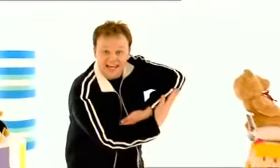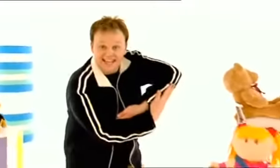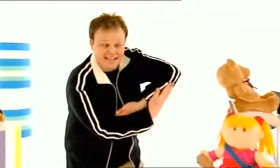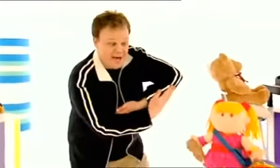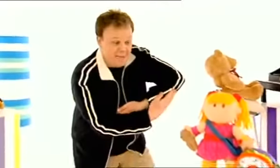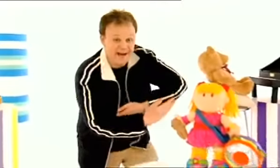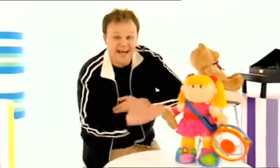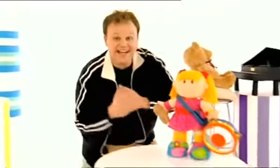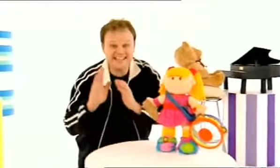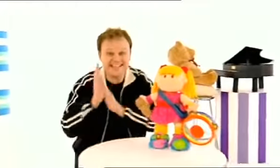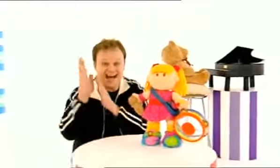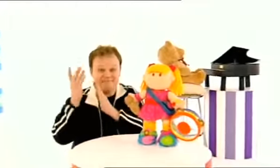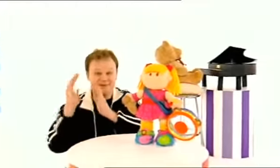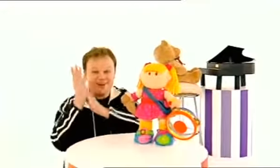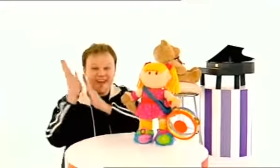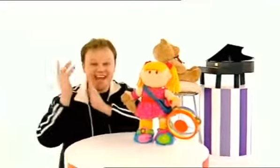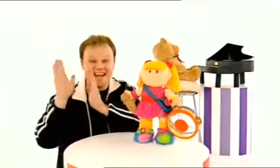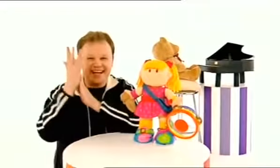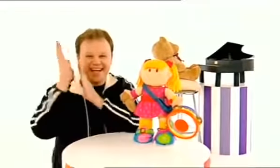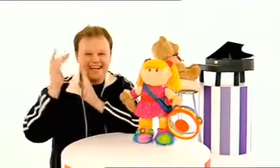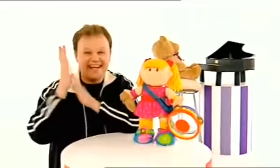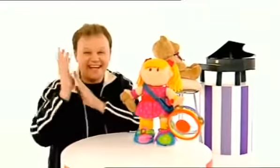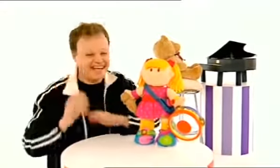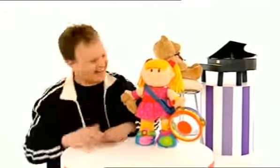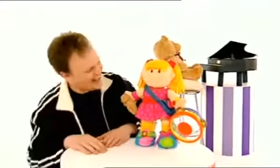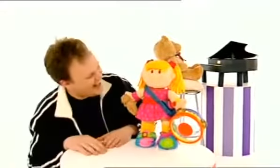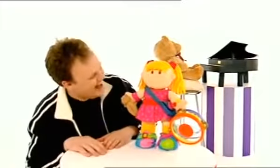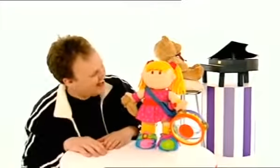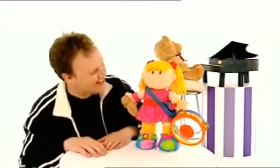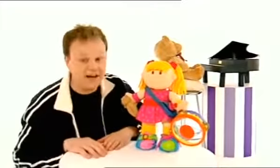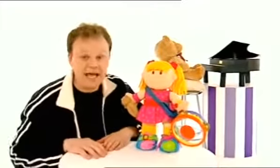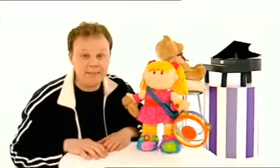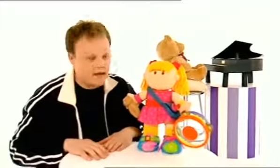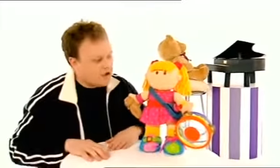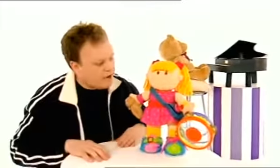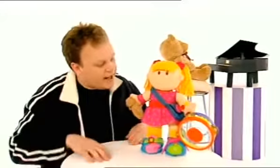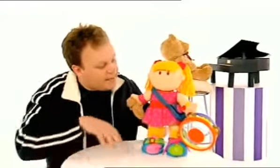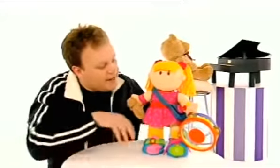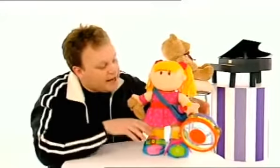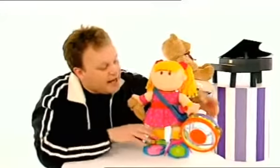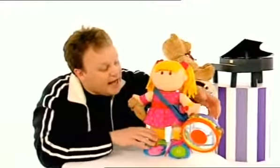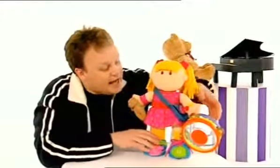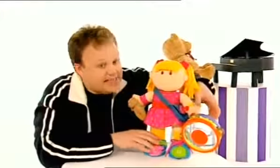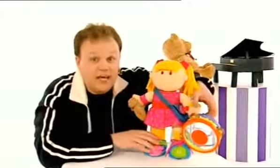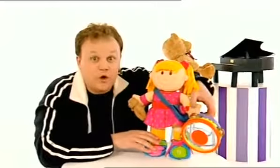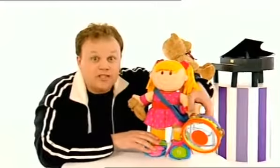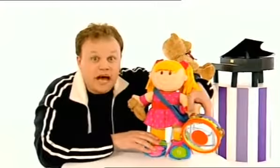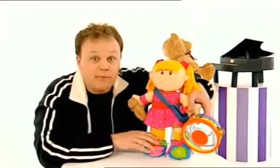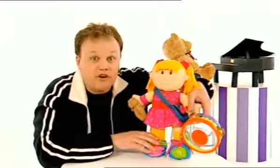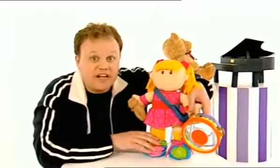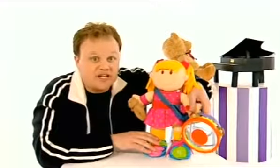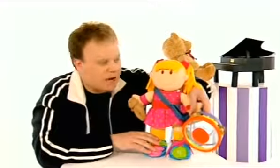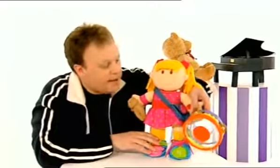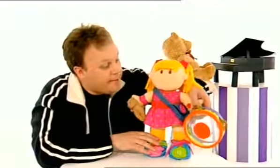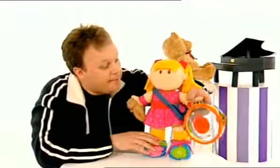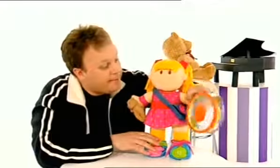Dolly's playing the tambourine. Hiya, Dolly. Right, come on then. Let's hear your tambourine, shall we?